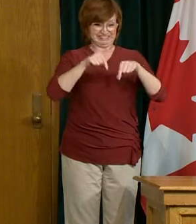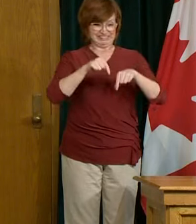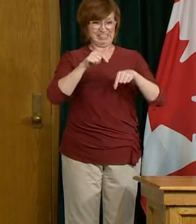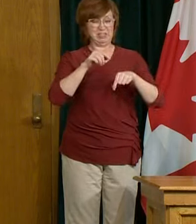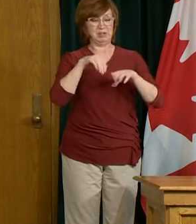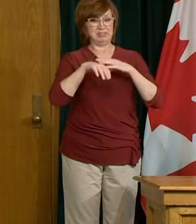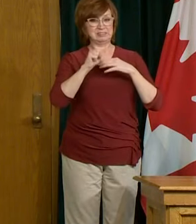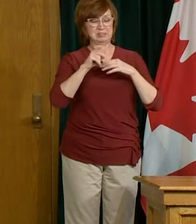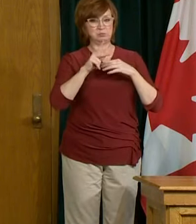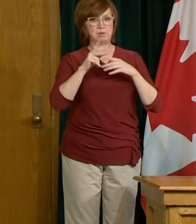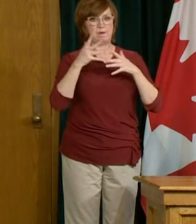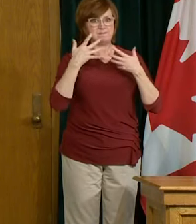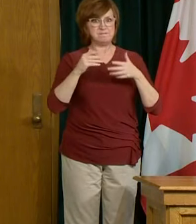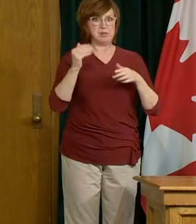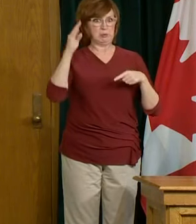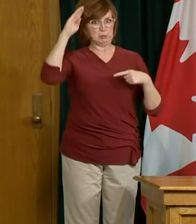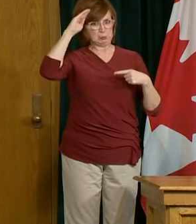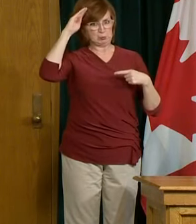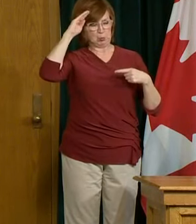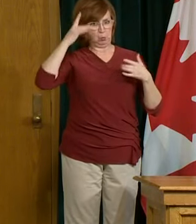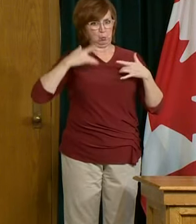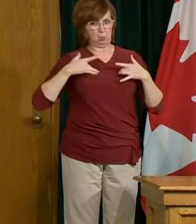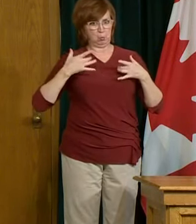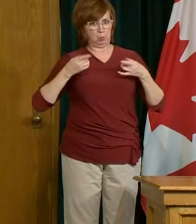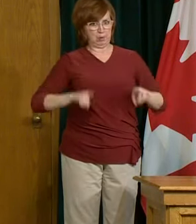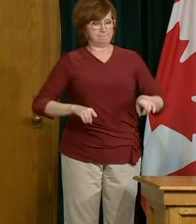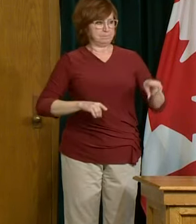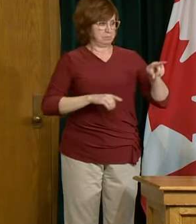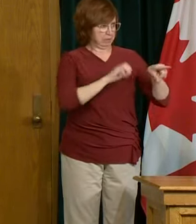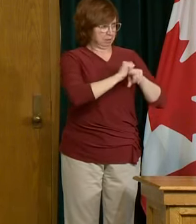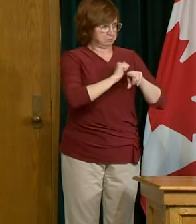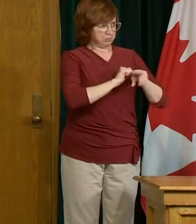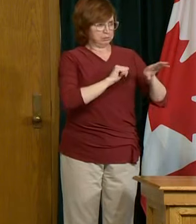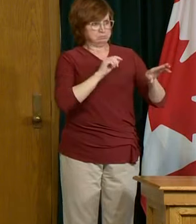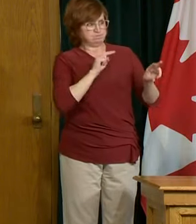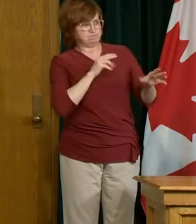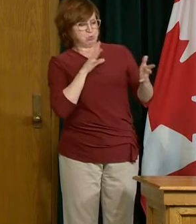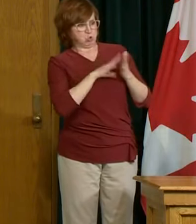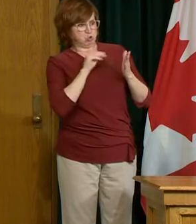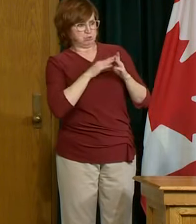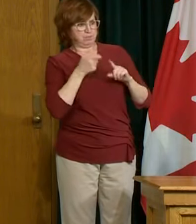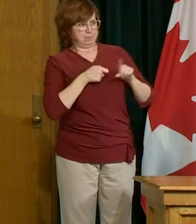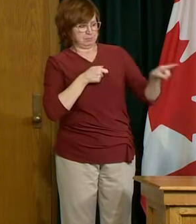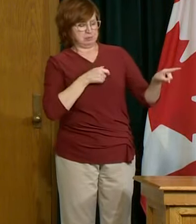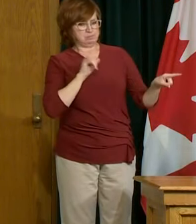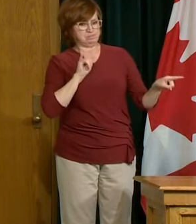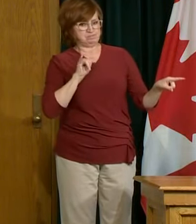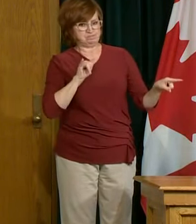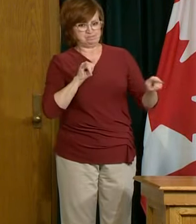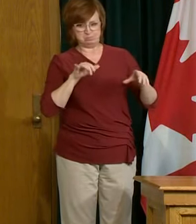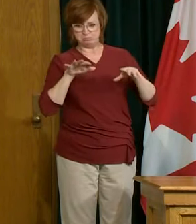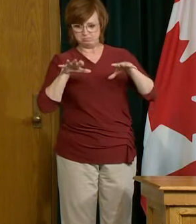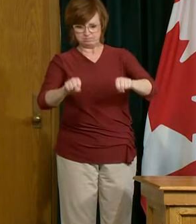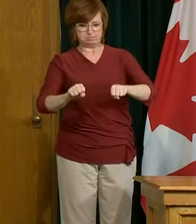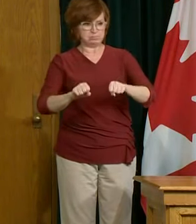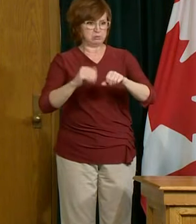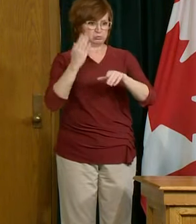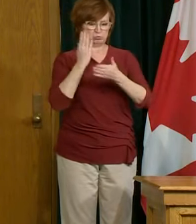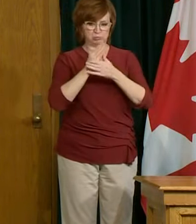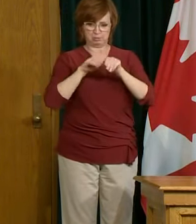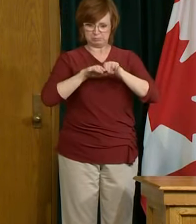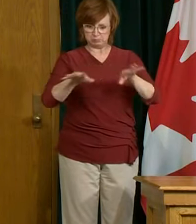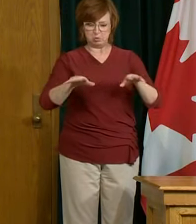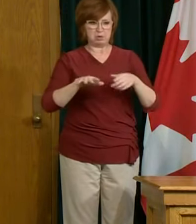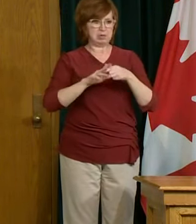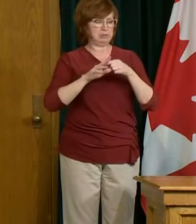just finish by saying that health has been in partnership with agriculture, actively inspecting these plants and verifying that